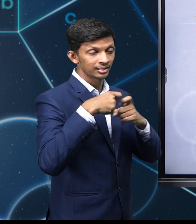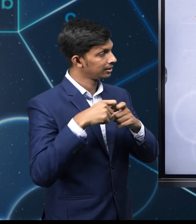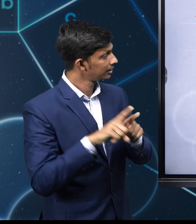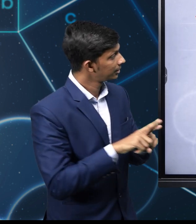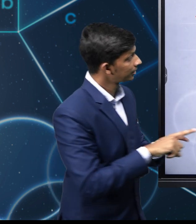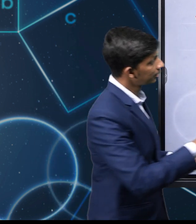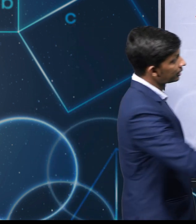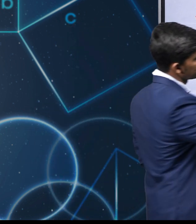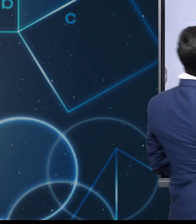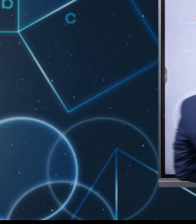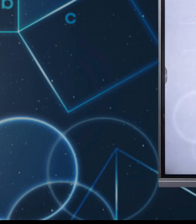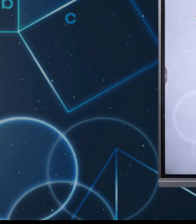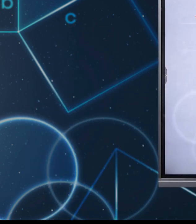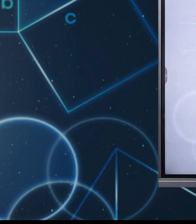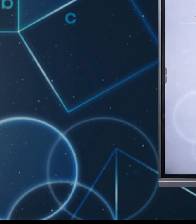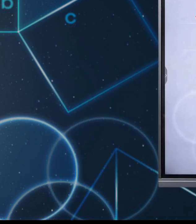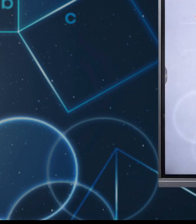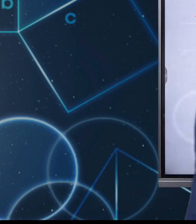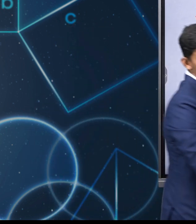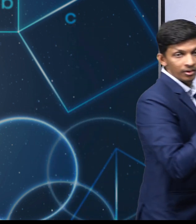and number of days is being shown on the table.